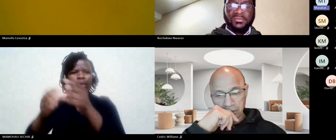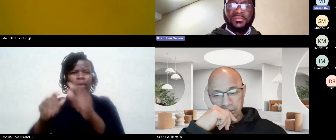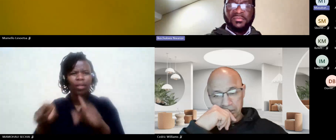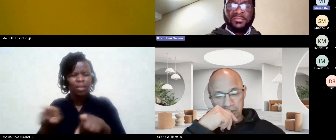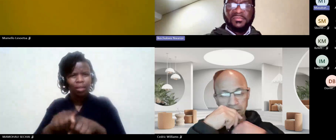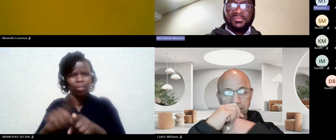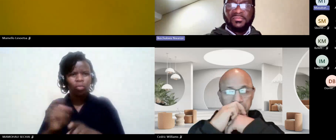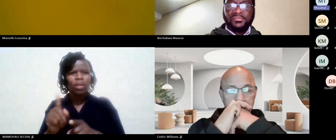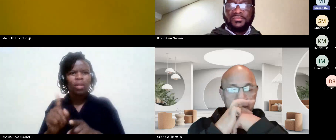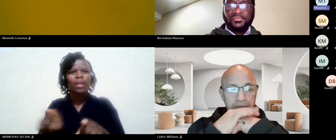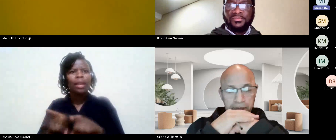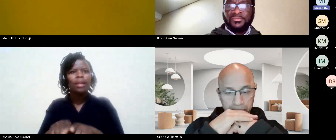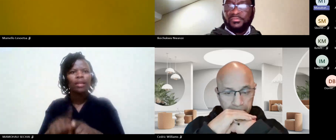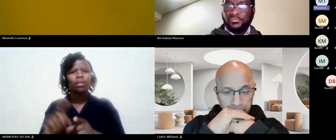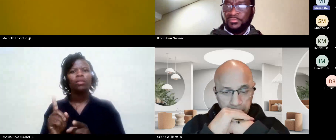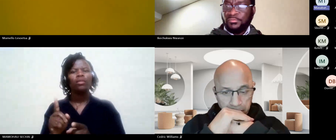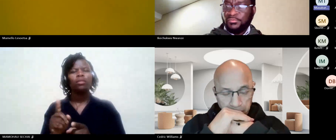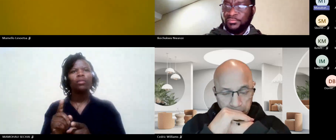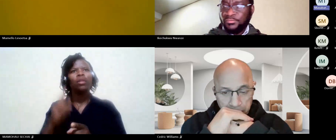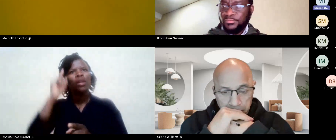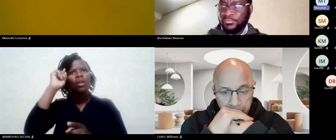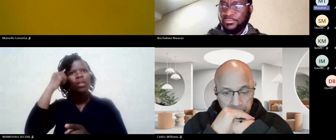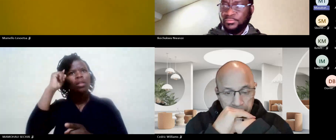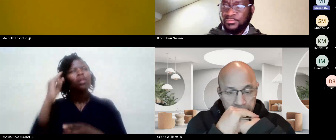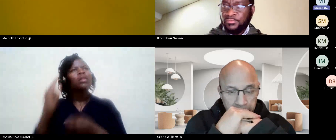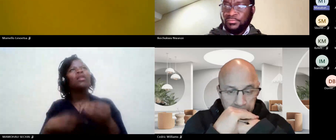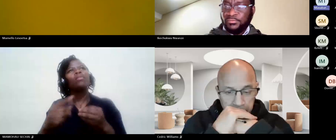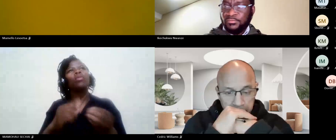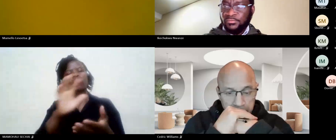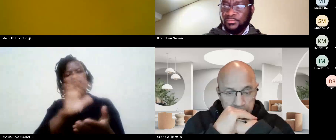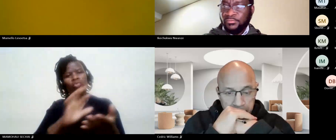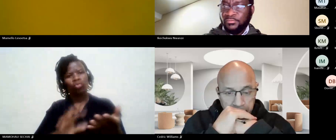I was thinking of the story that Doreen